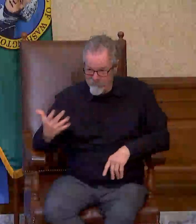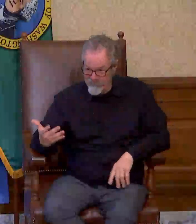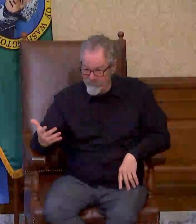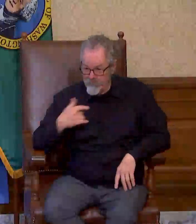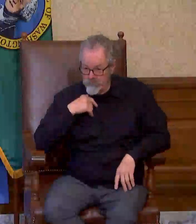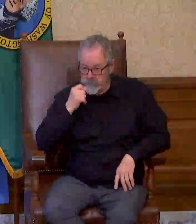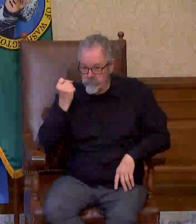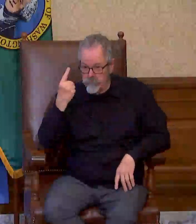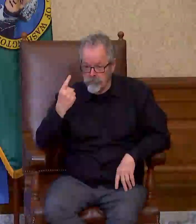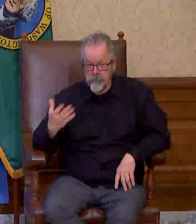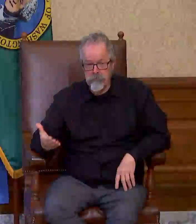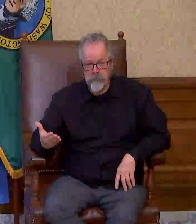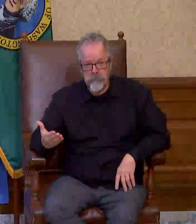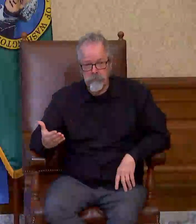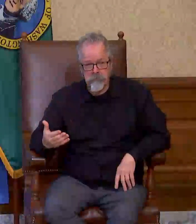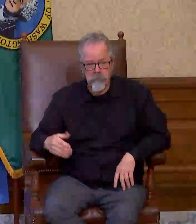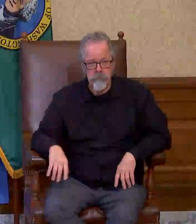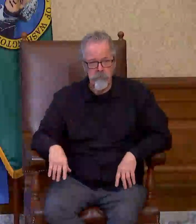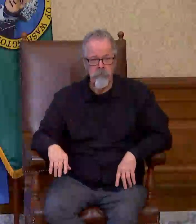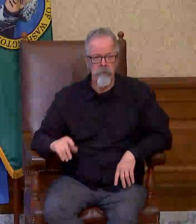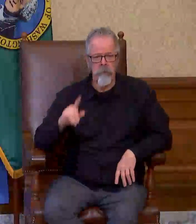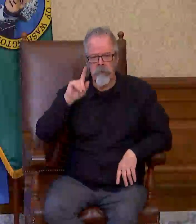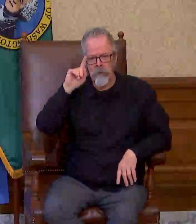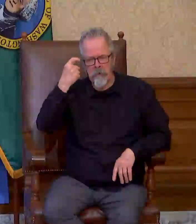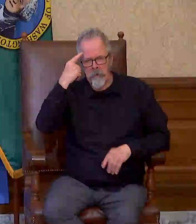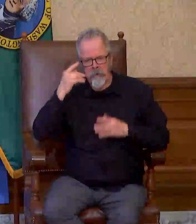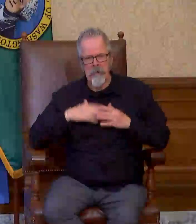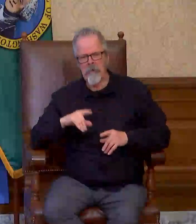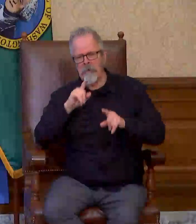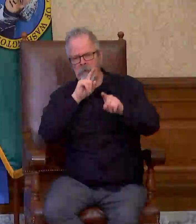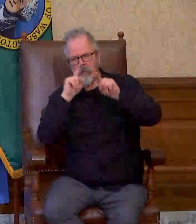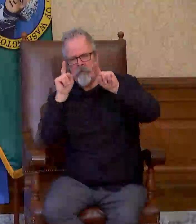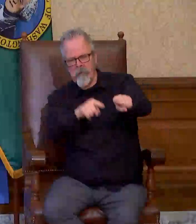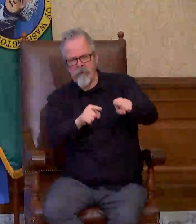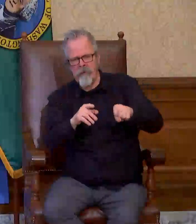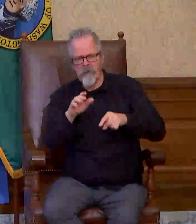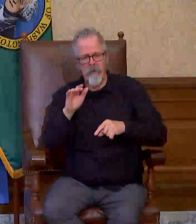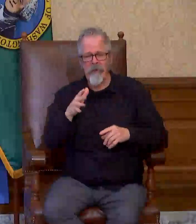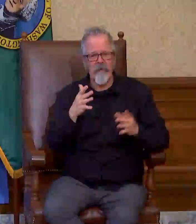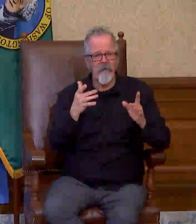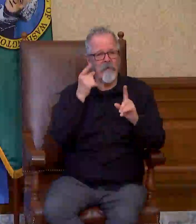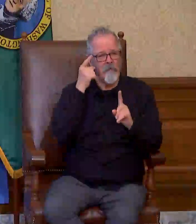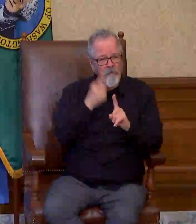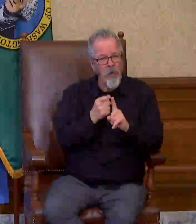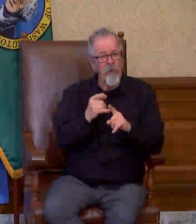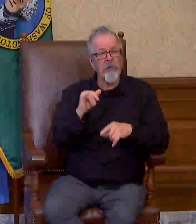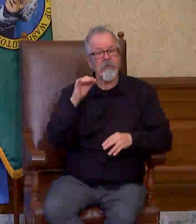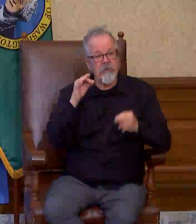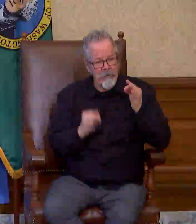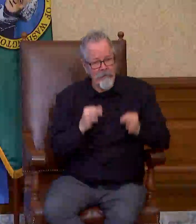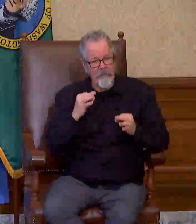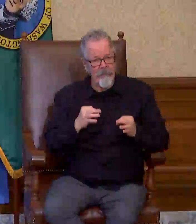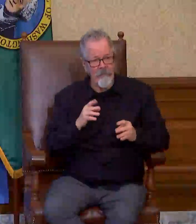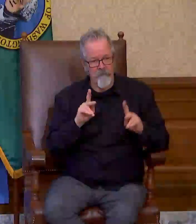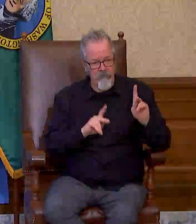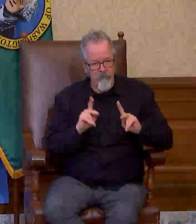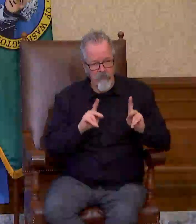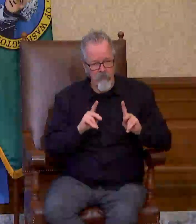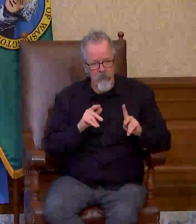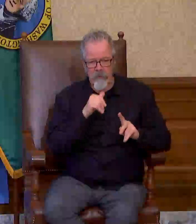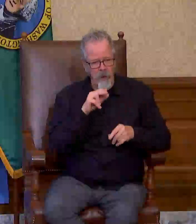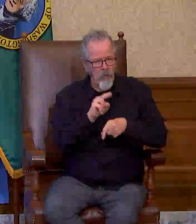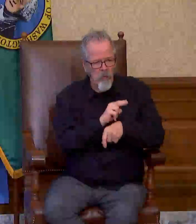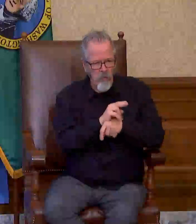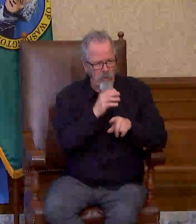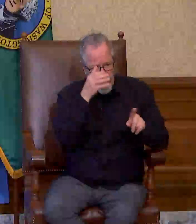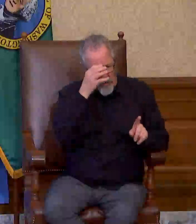just have to be aware of that if we do show common sense, we're going to continue to have good outdoor recreation, and if we don't, we'll just have to close